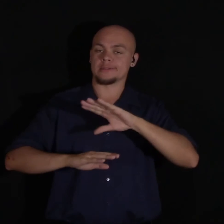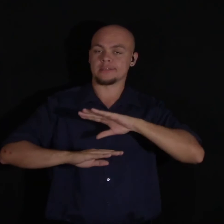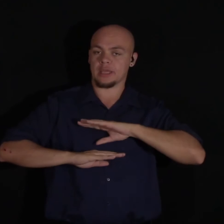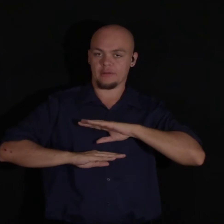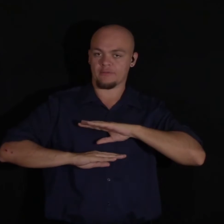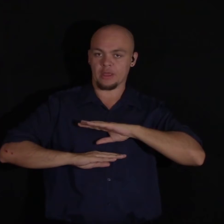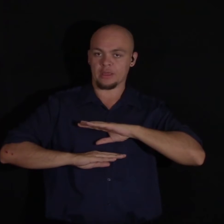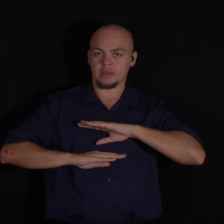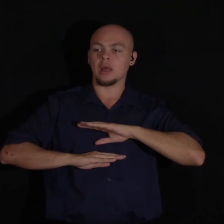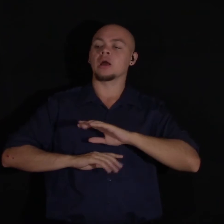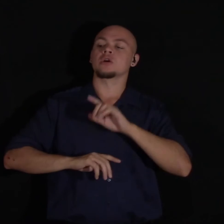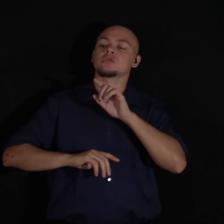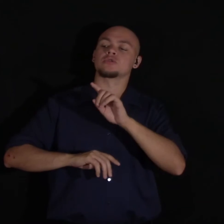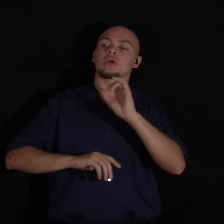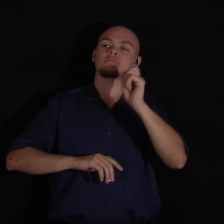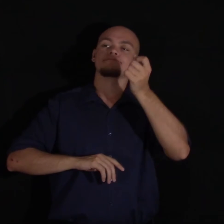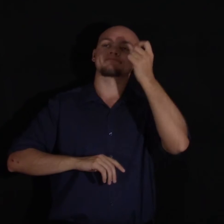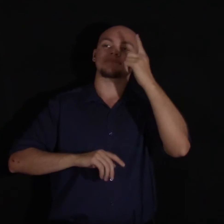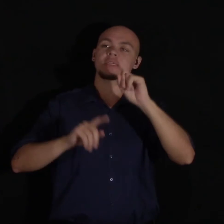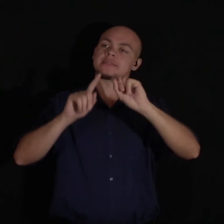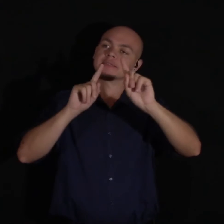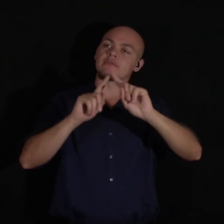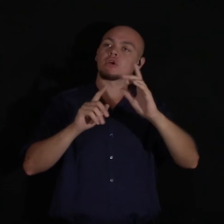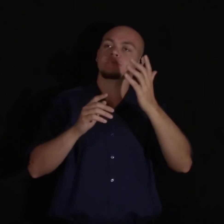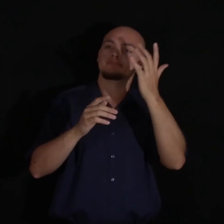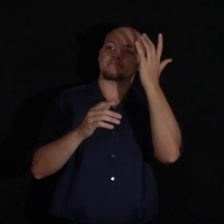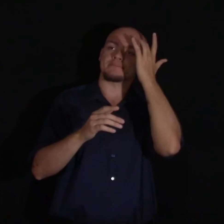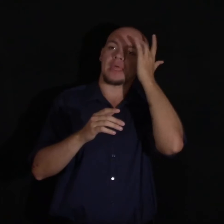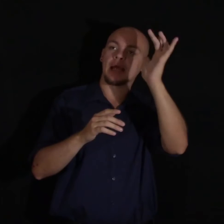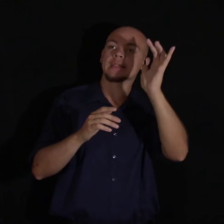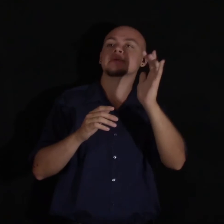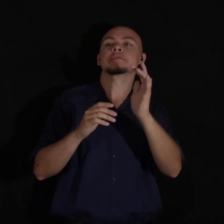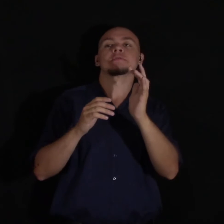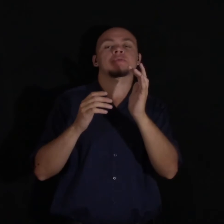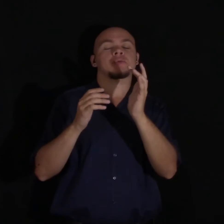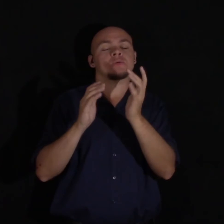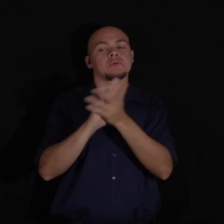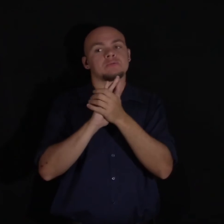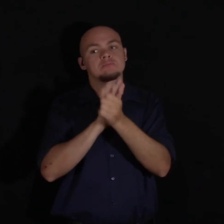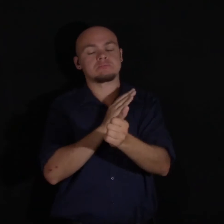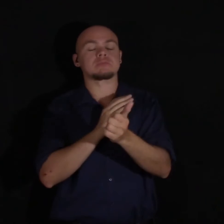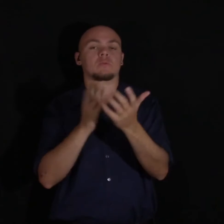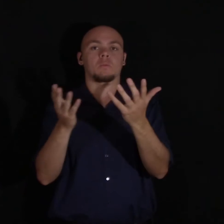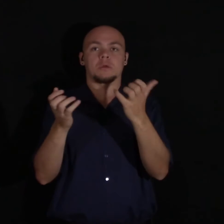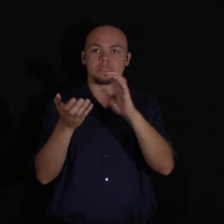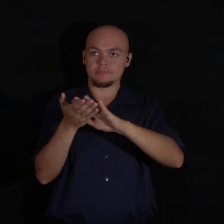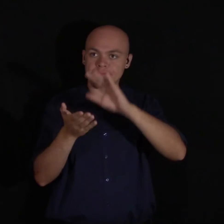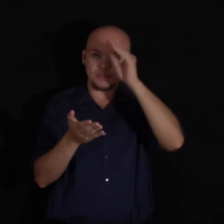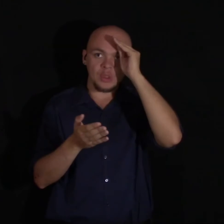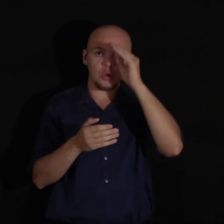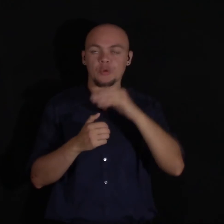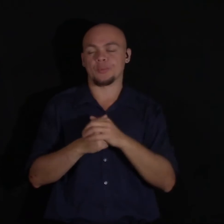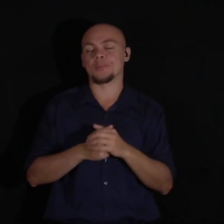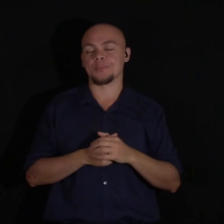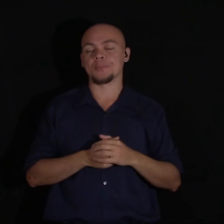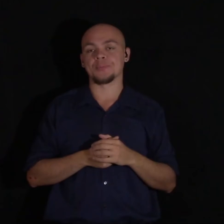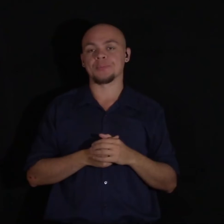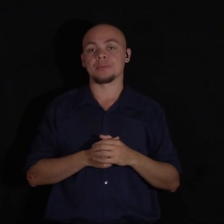to grand ideas and a noble emulation for virtue. The prospect of marrying a Christian and remaining